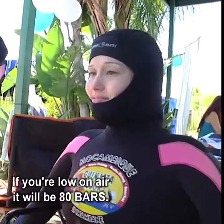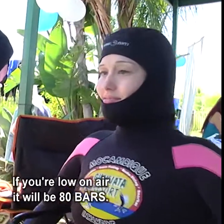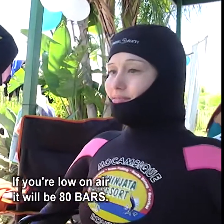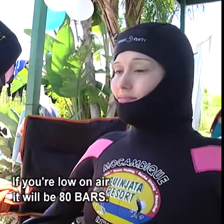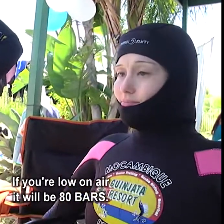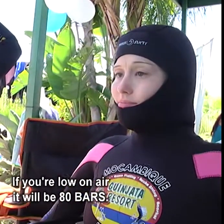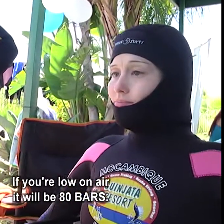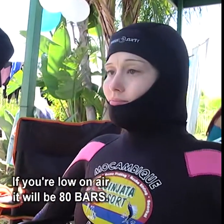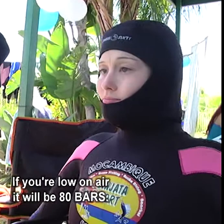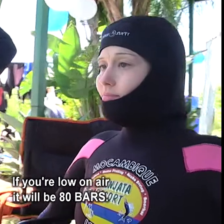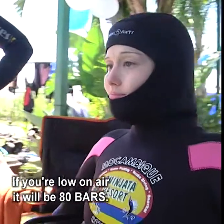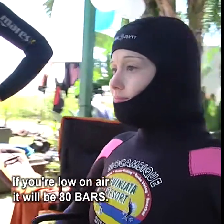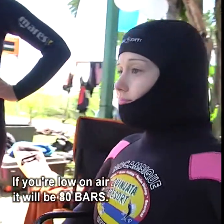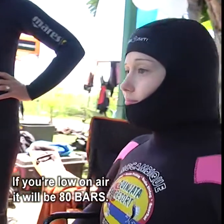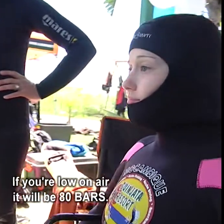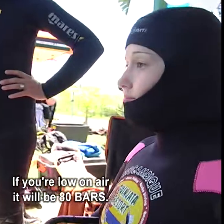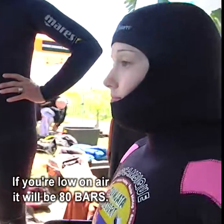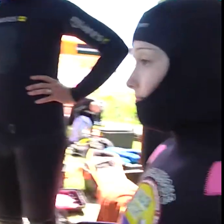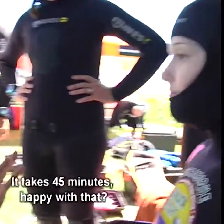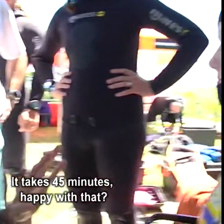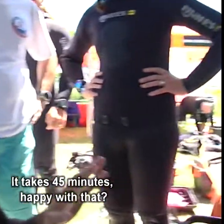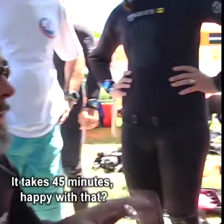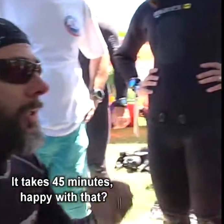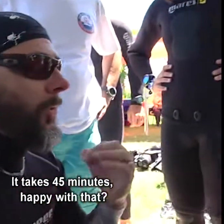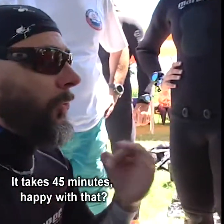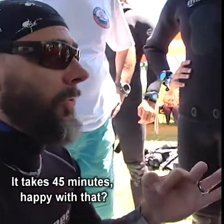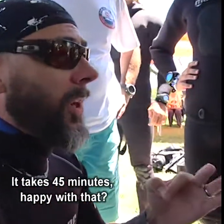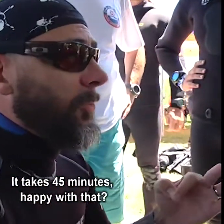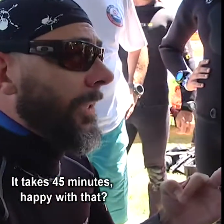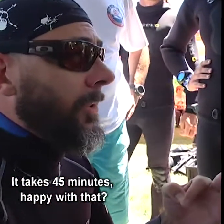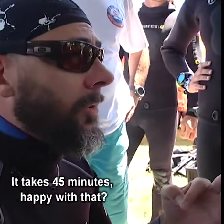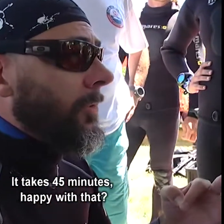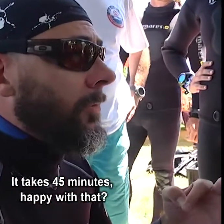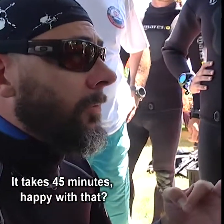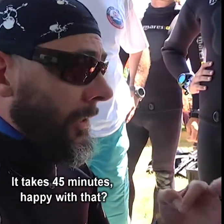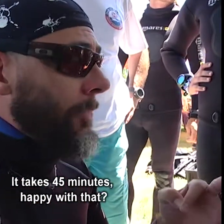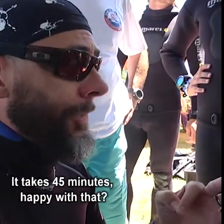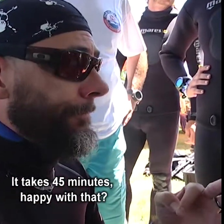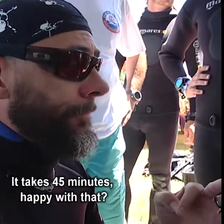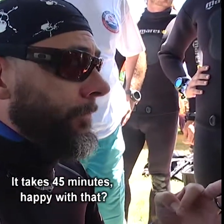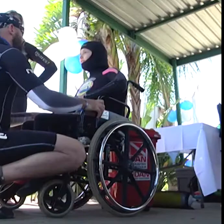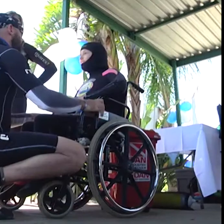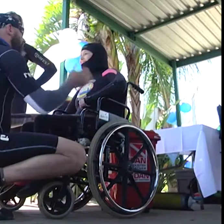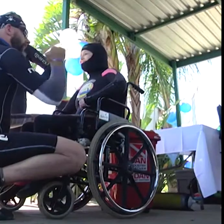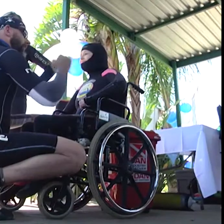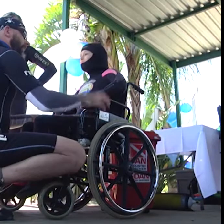Alright, lug, low on air, 80 bar. Okay, 45 minutes. Happy.